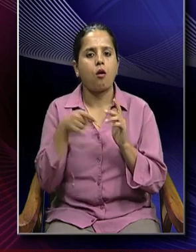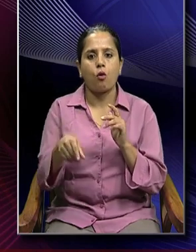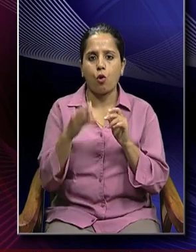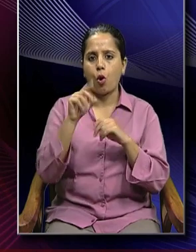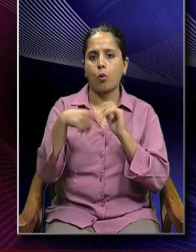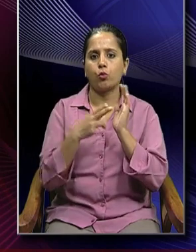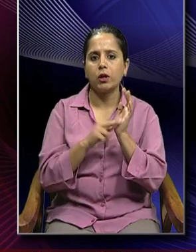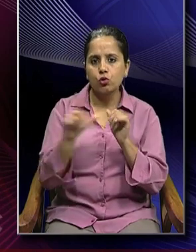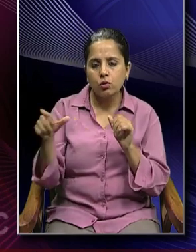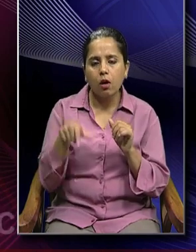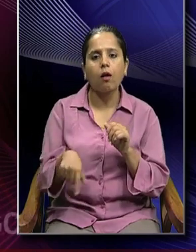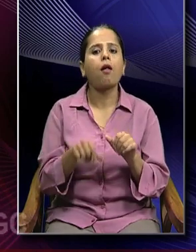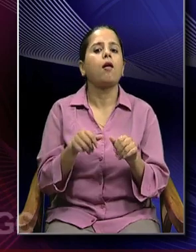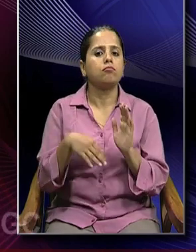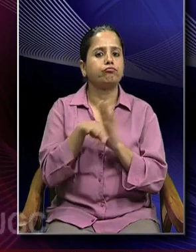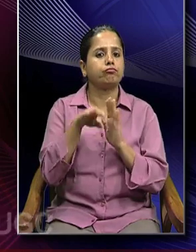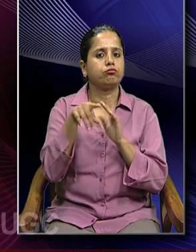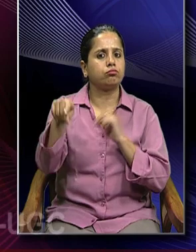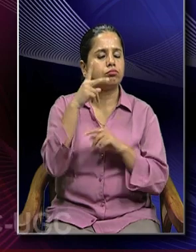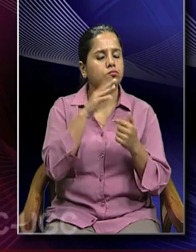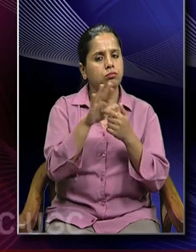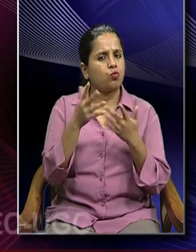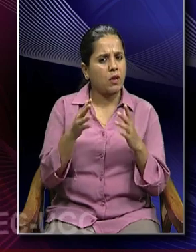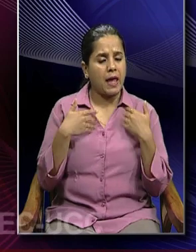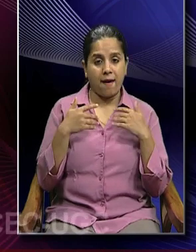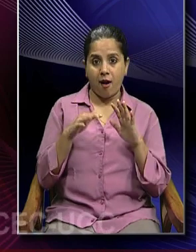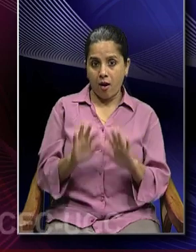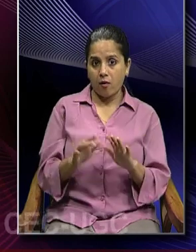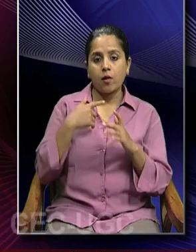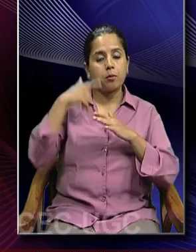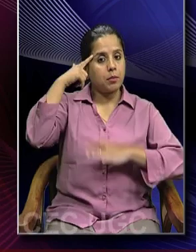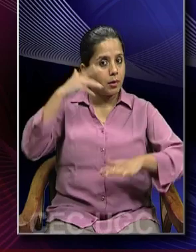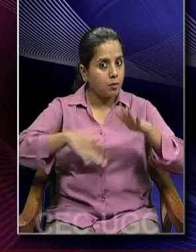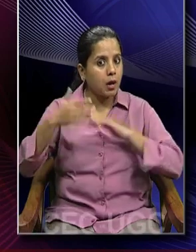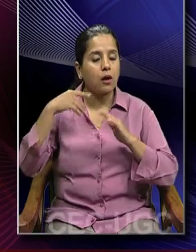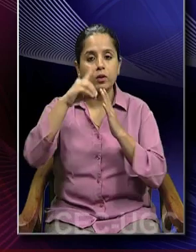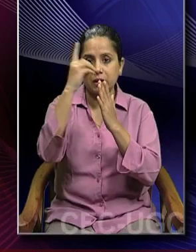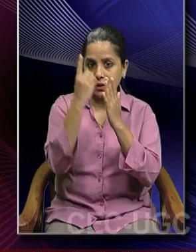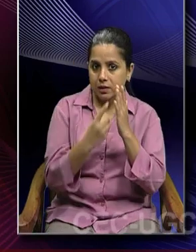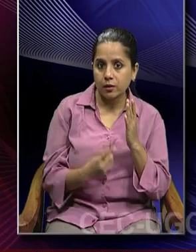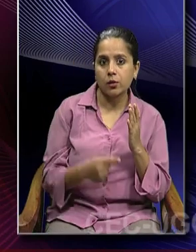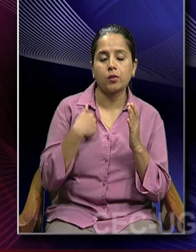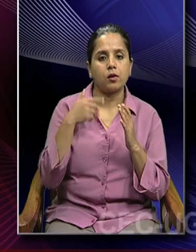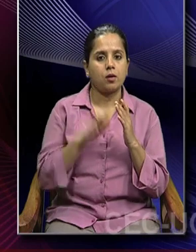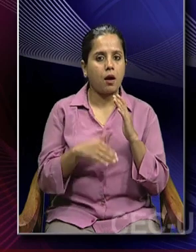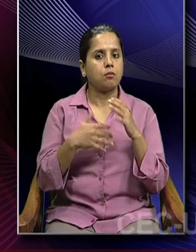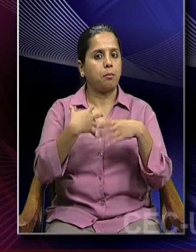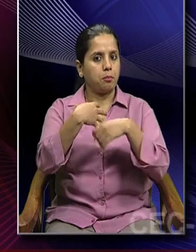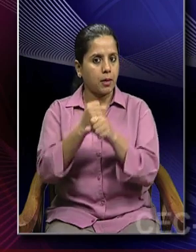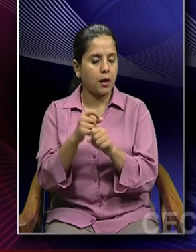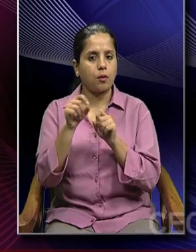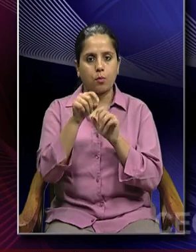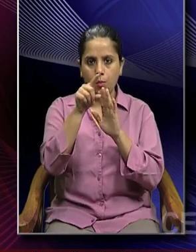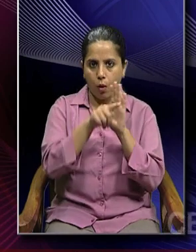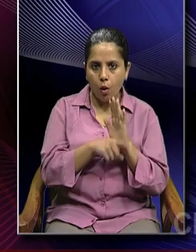is the operational level which is going to execute whatever we have planned, we have designed, we have crafted at the policy